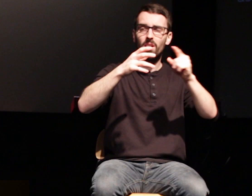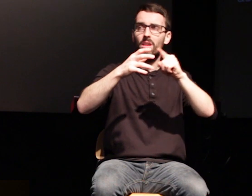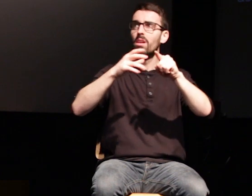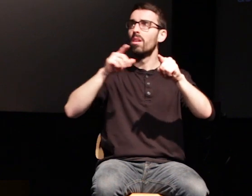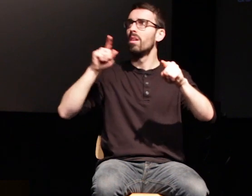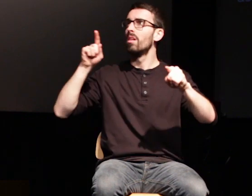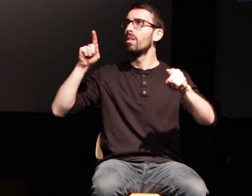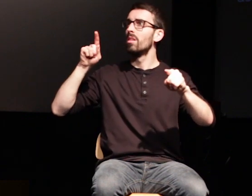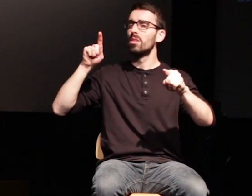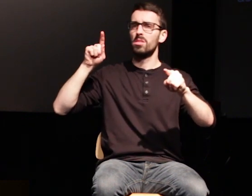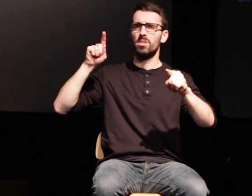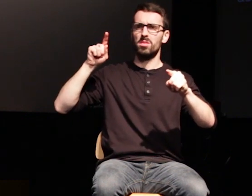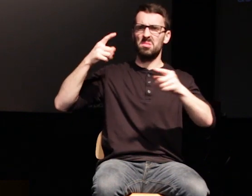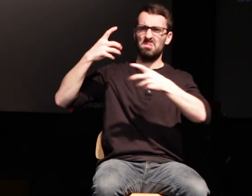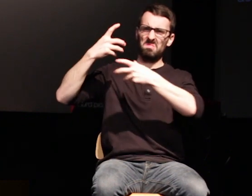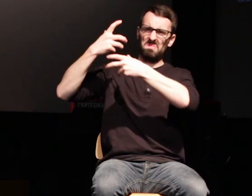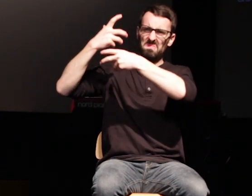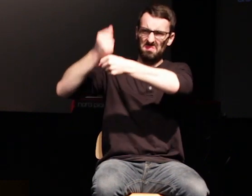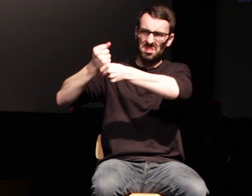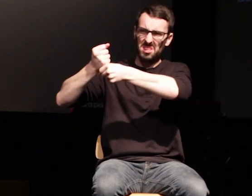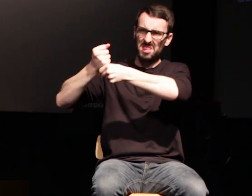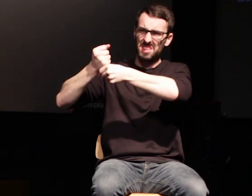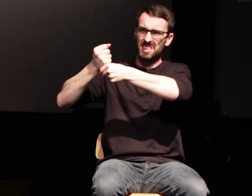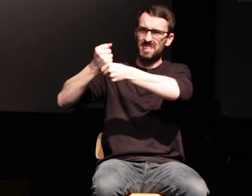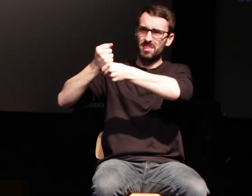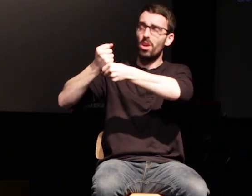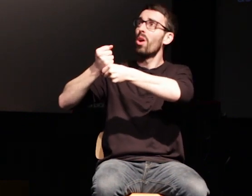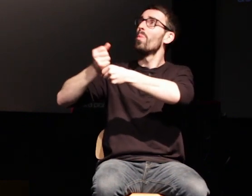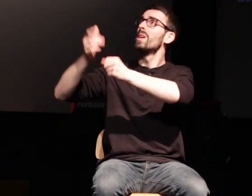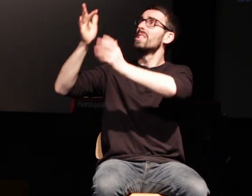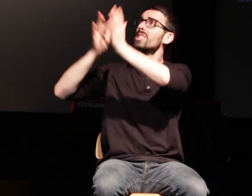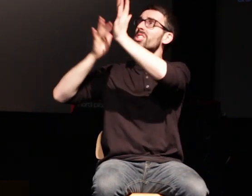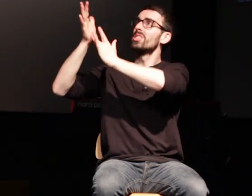out what I would love to do more of in them.